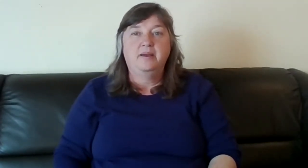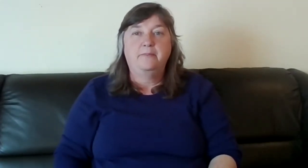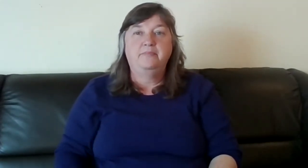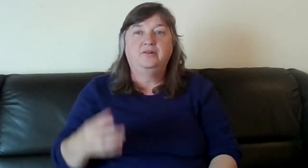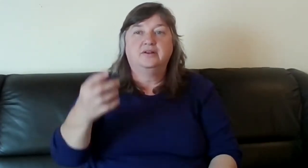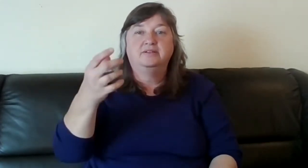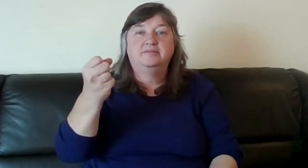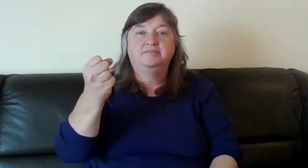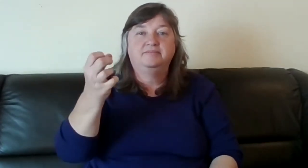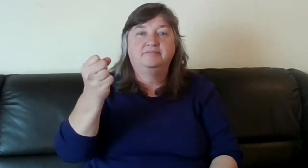Milk.